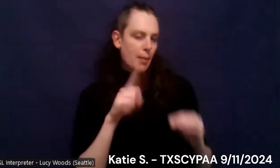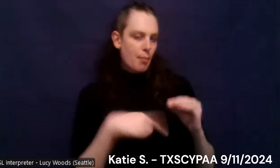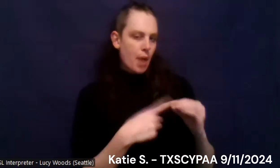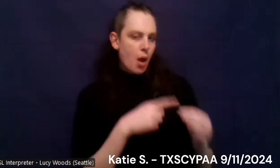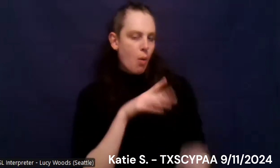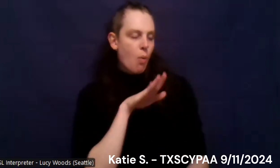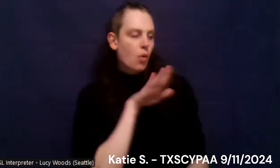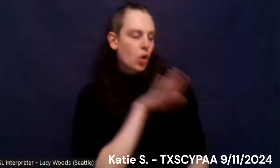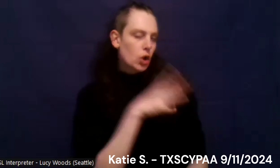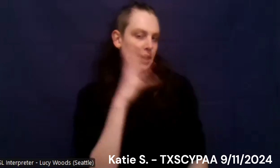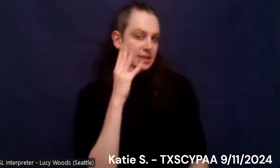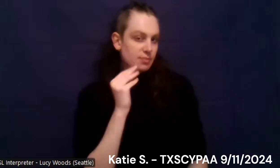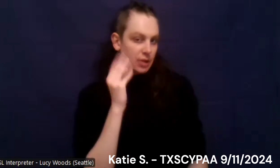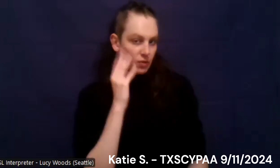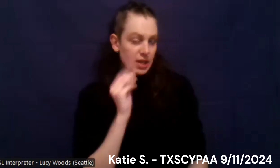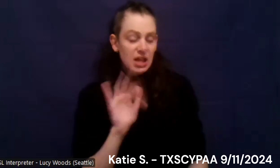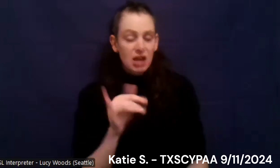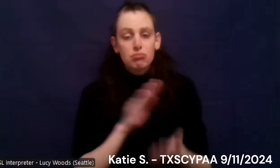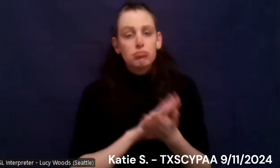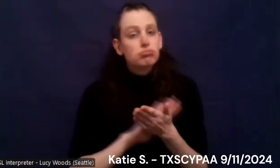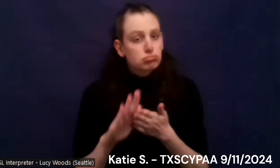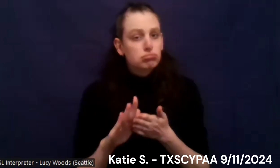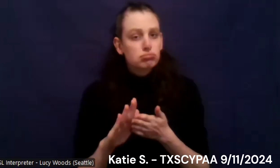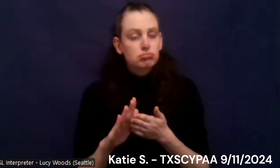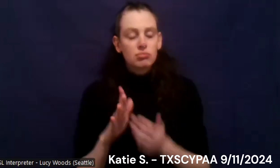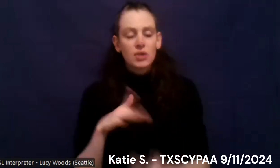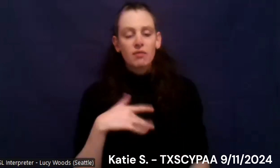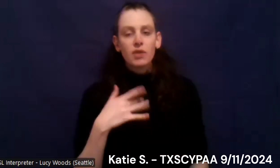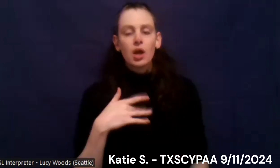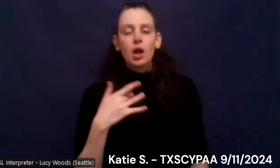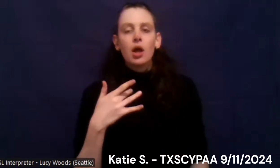experience, which is really nice because she kind of warmed me up,